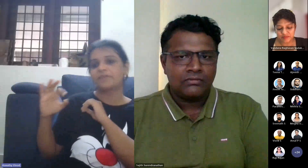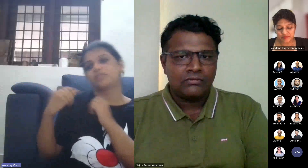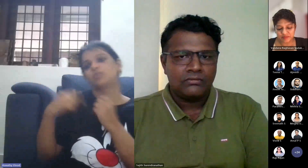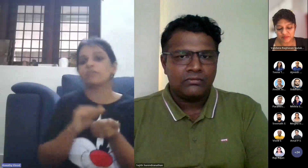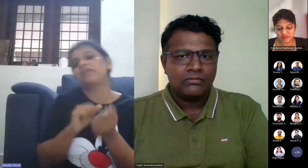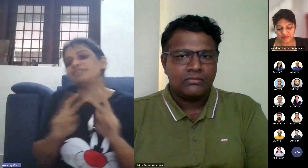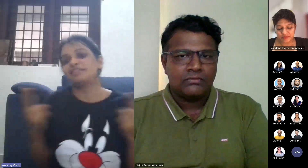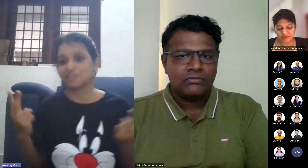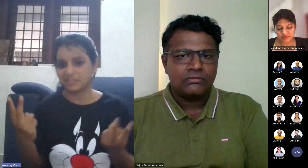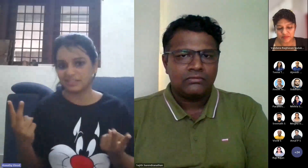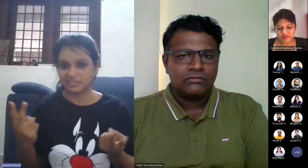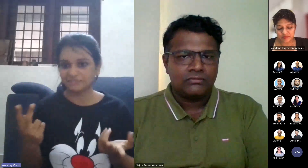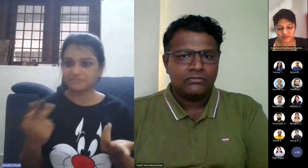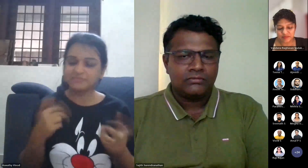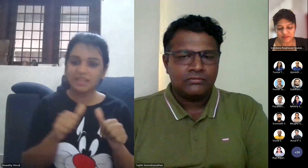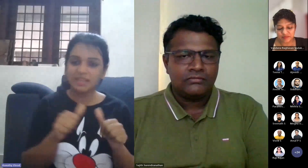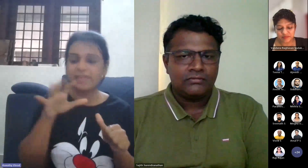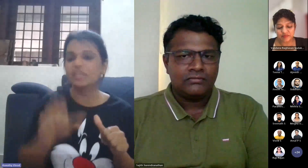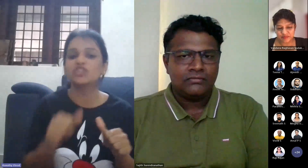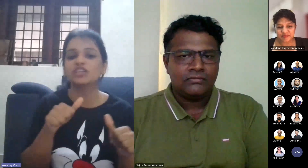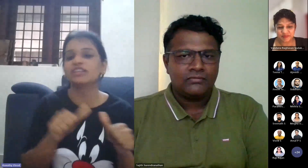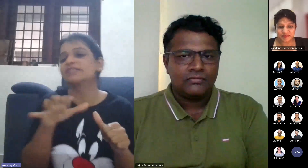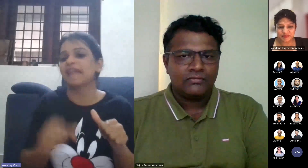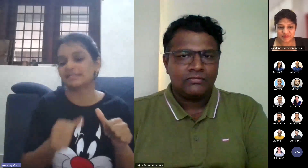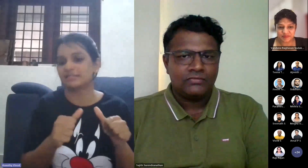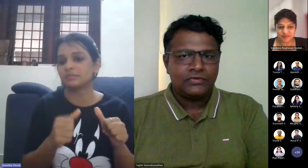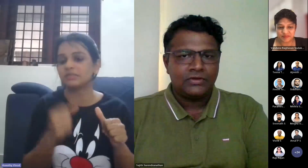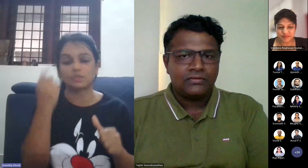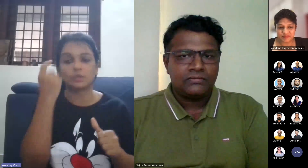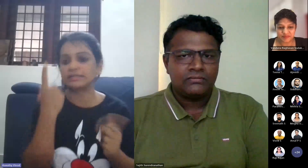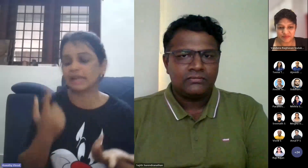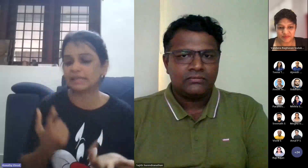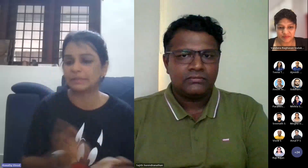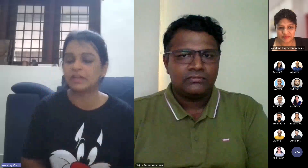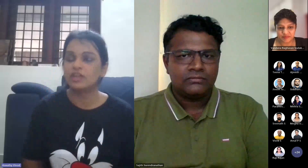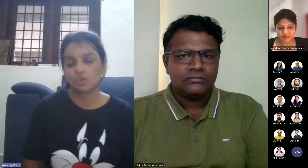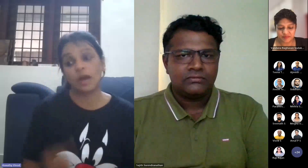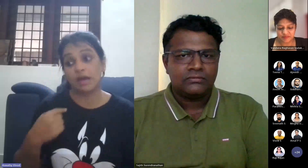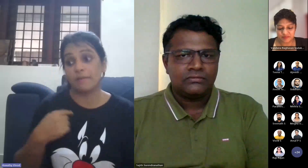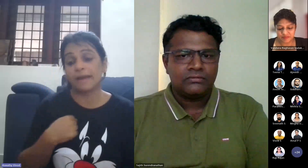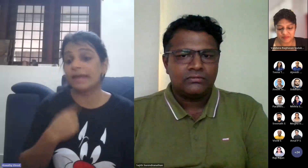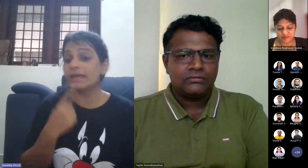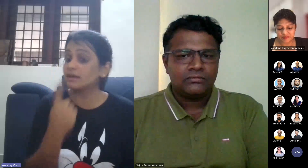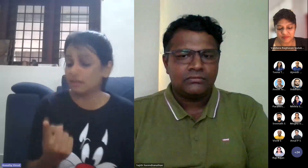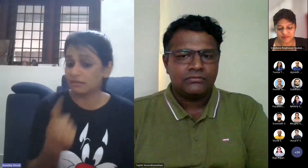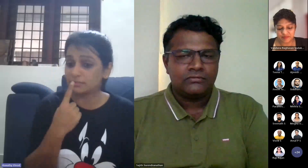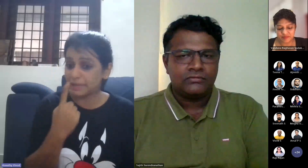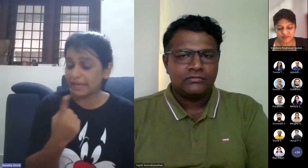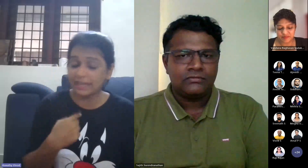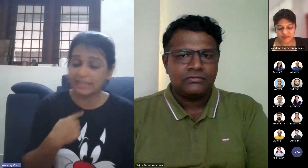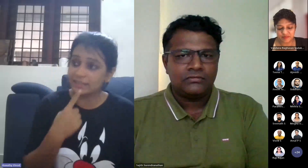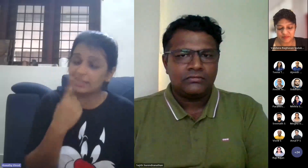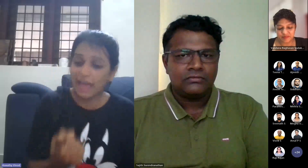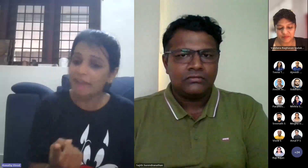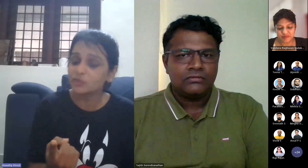you is what makes the difference, making sure things are accessible, you understand them. So